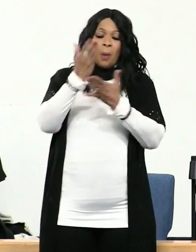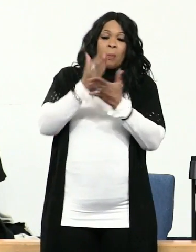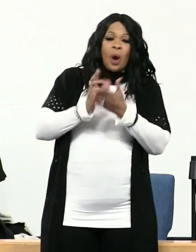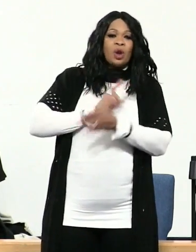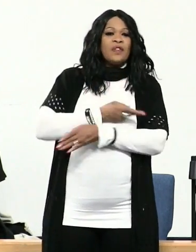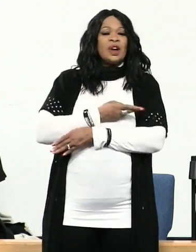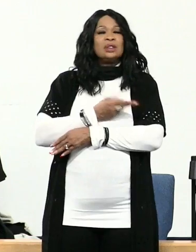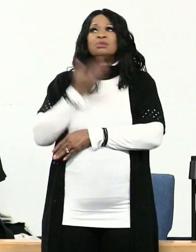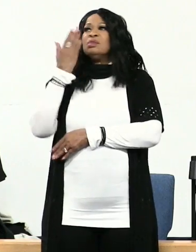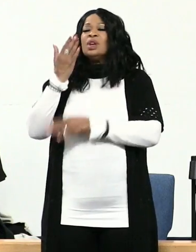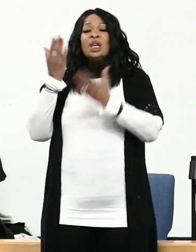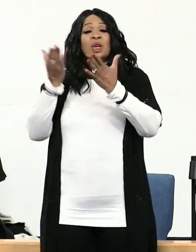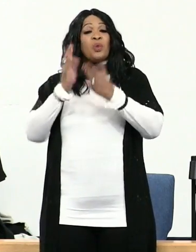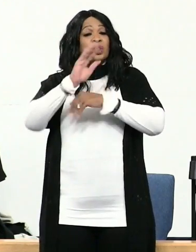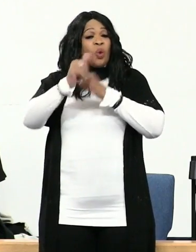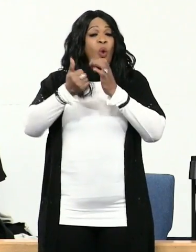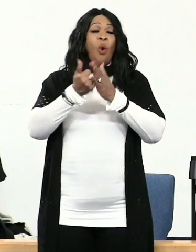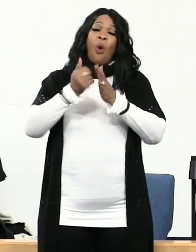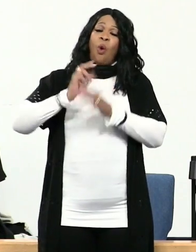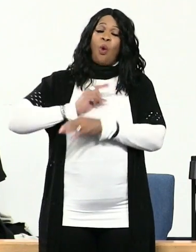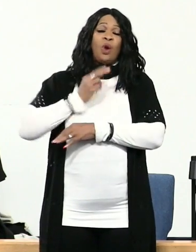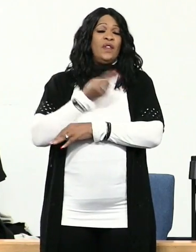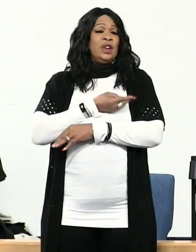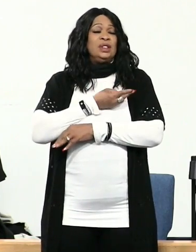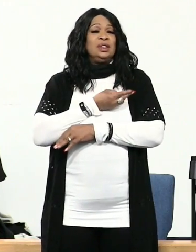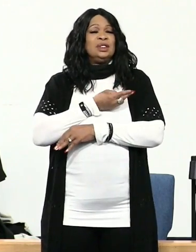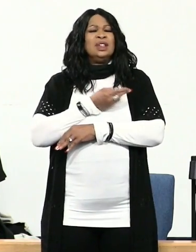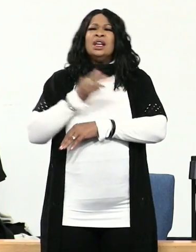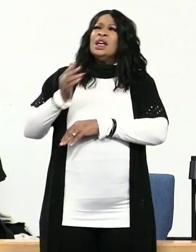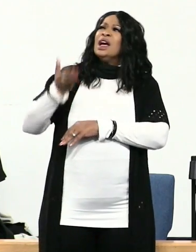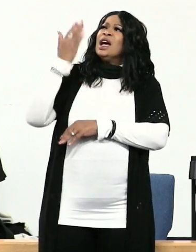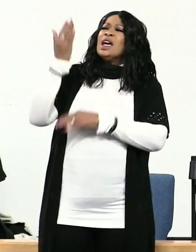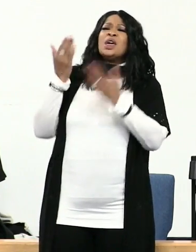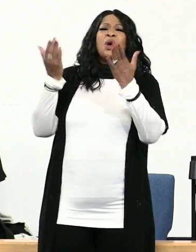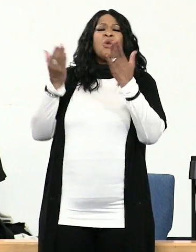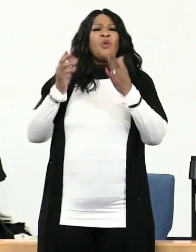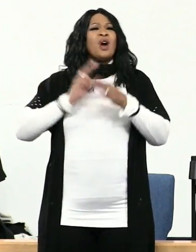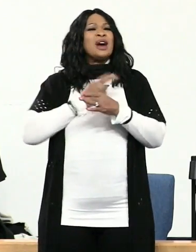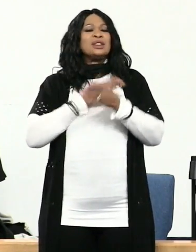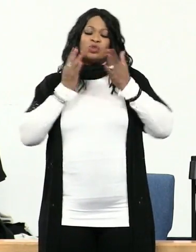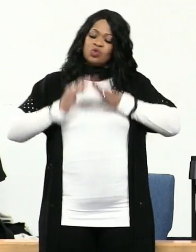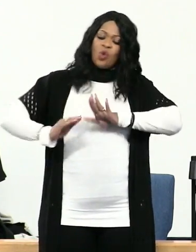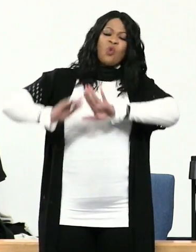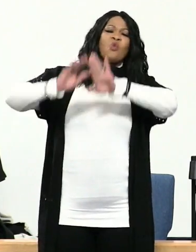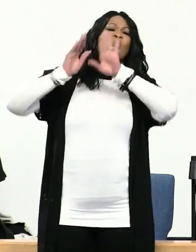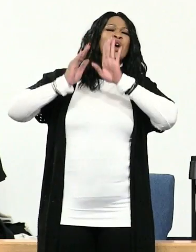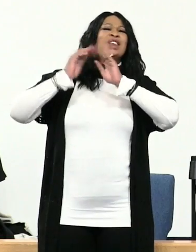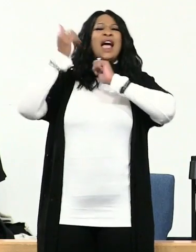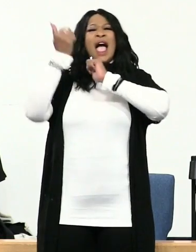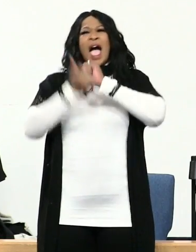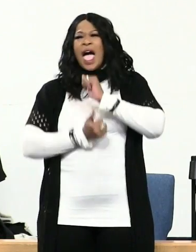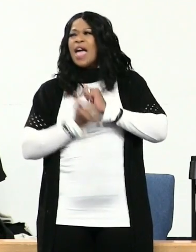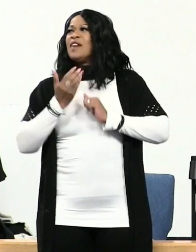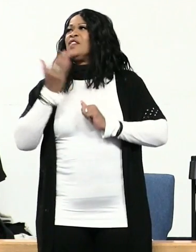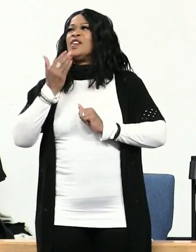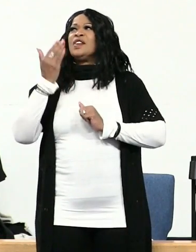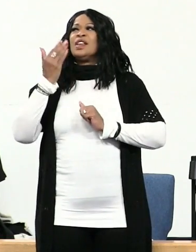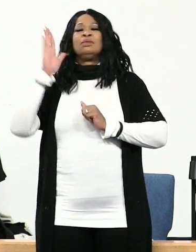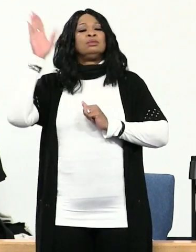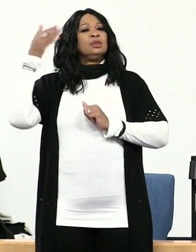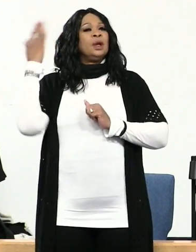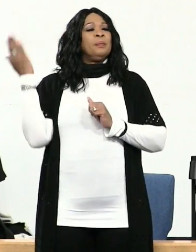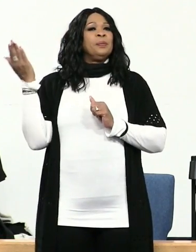wants all of us. He wants us to surrender everything over to